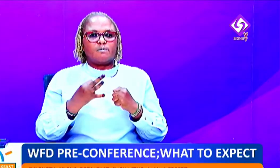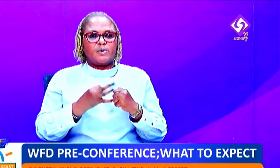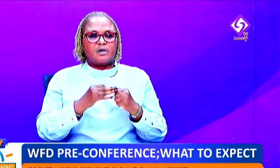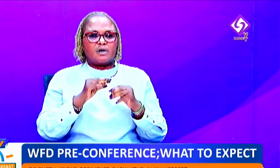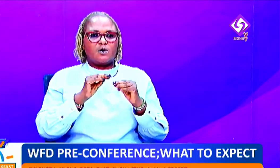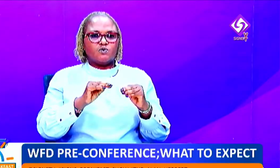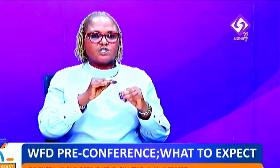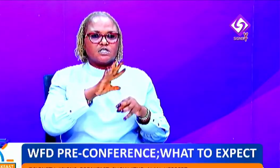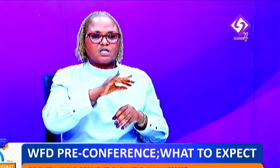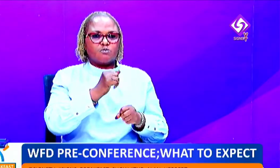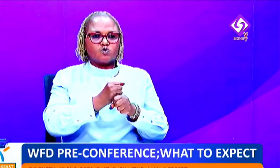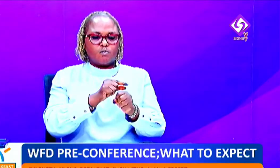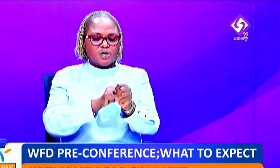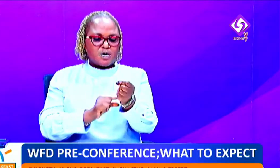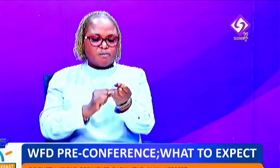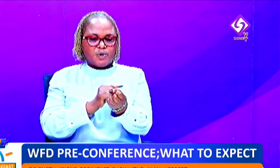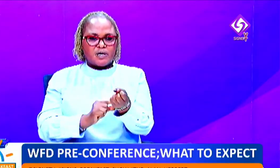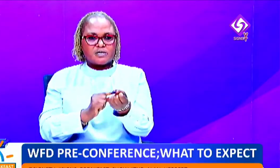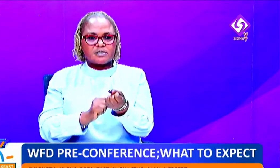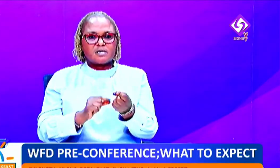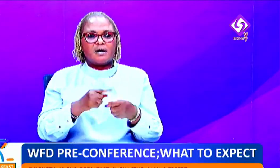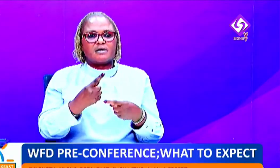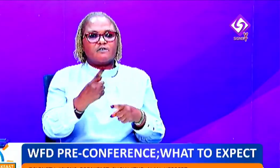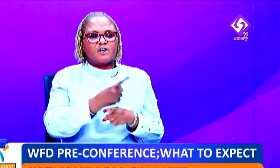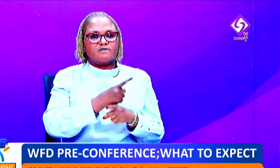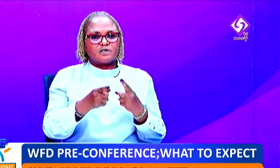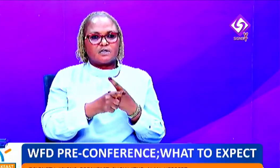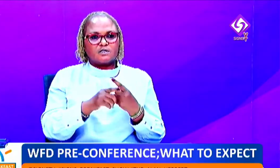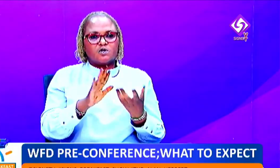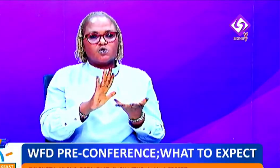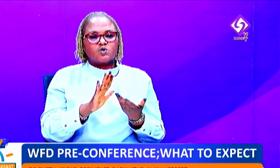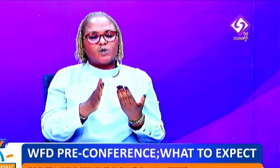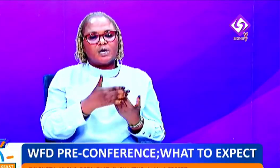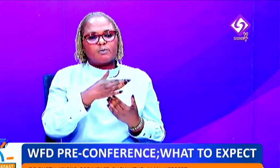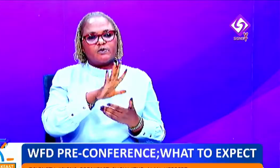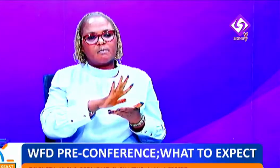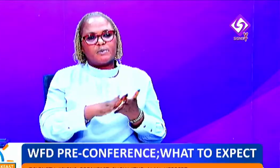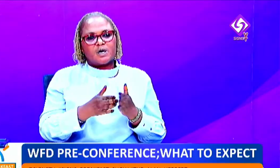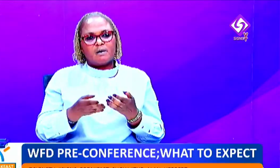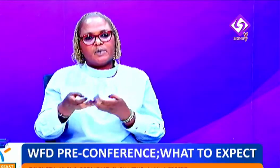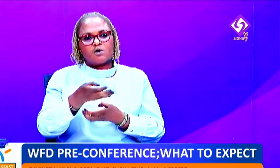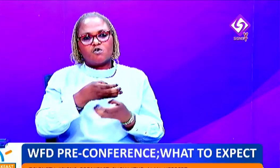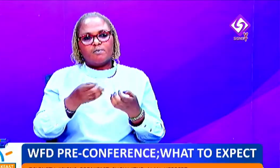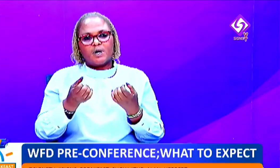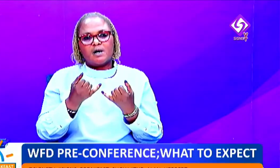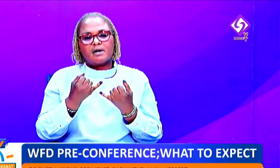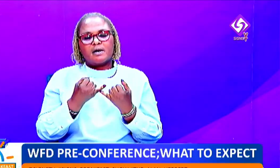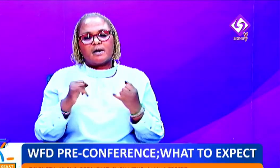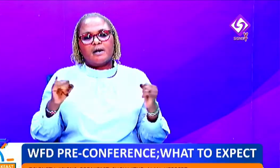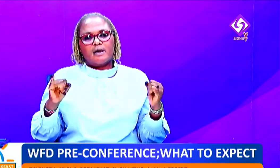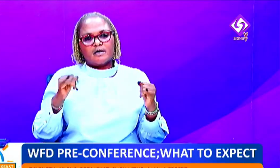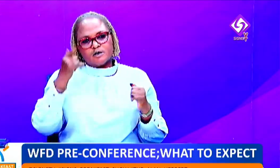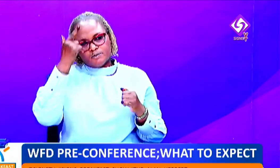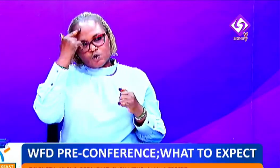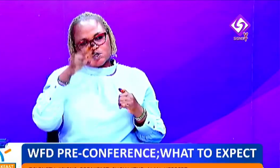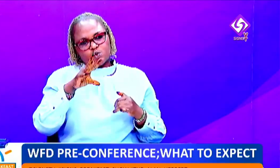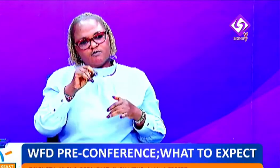them with some basic skills that can help them to get some income. That is income generation activities. We have taught them